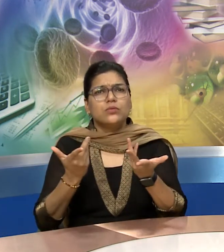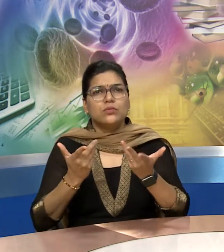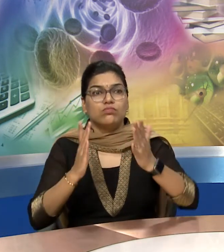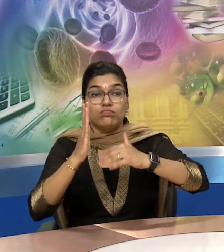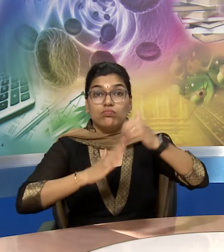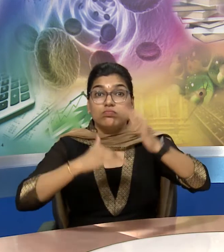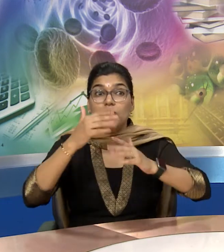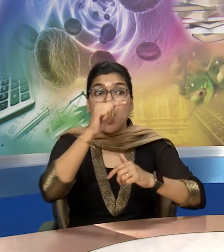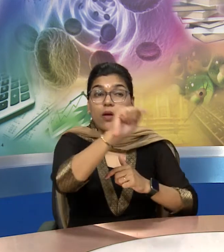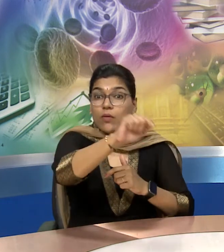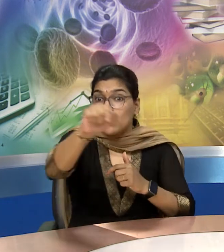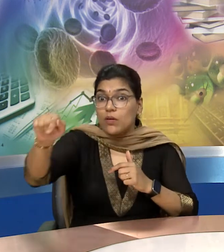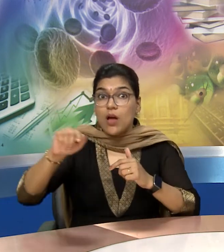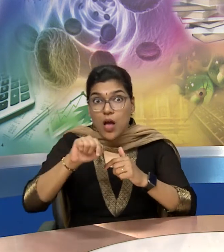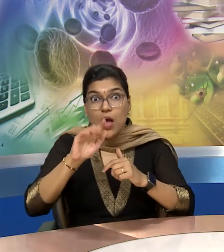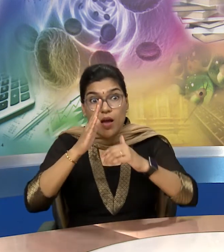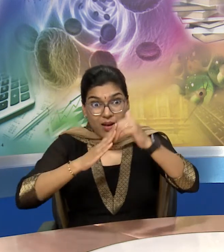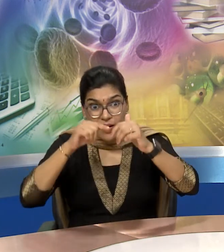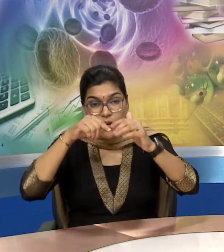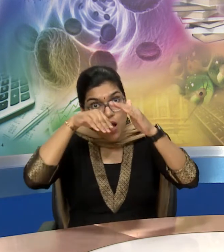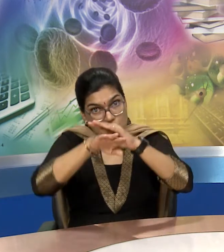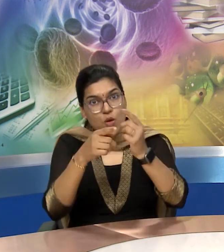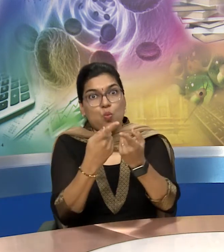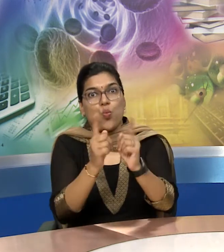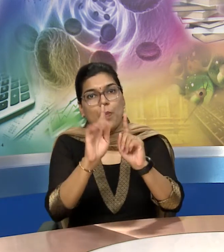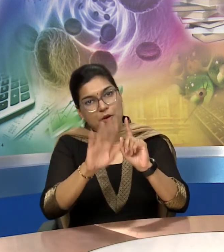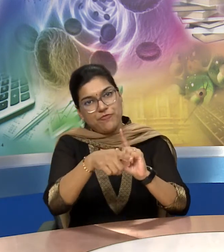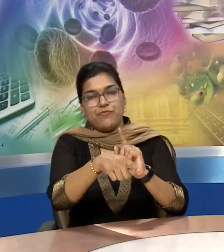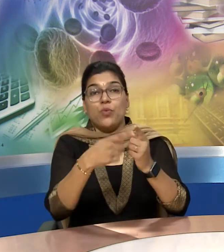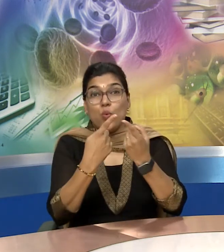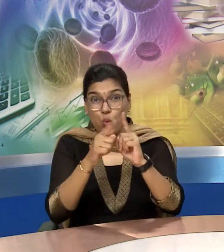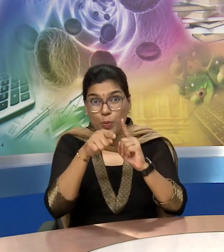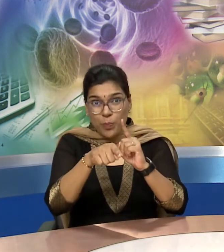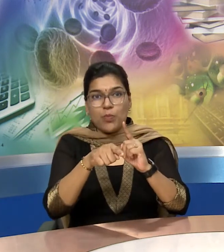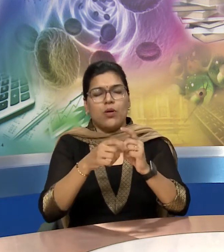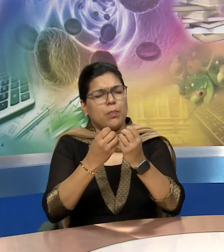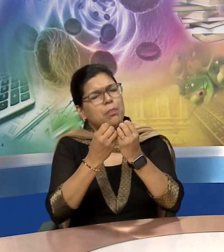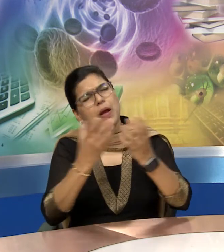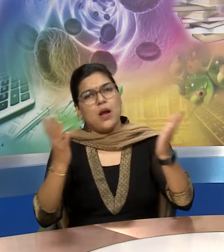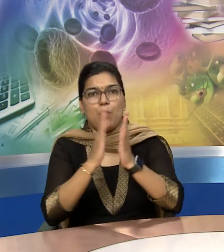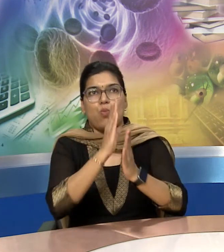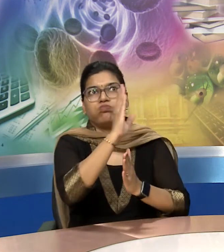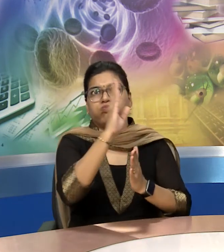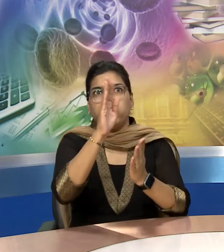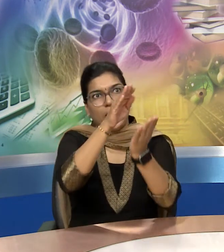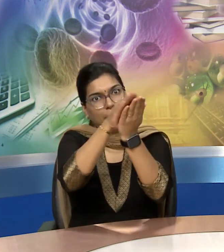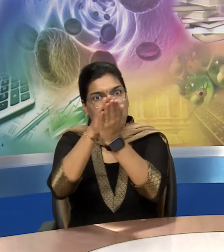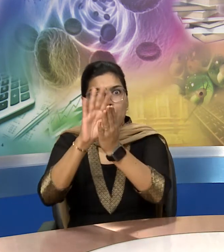Another definition explains library as a place or a building,